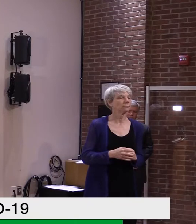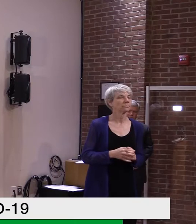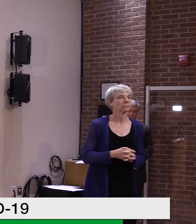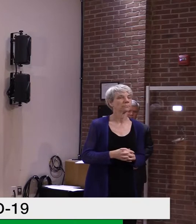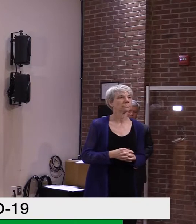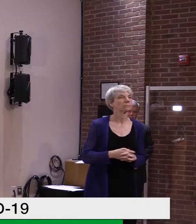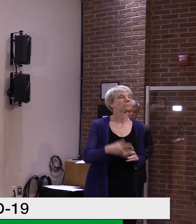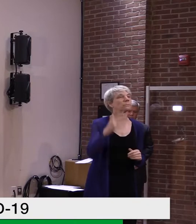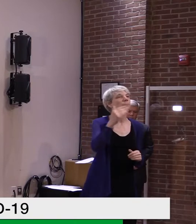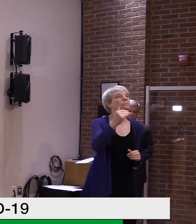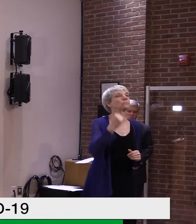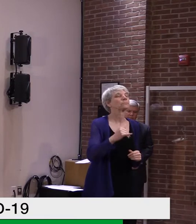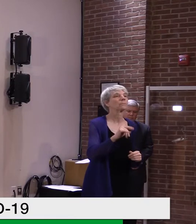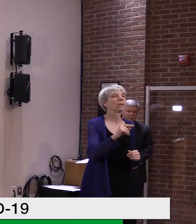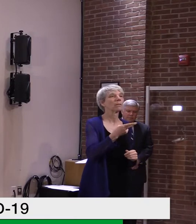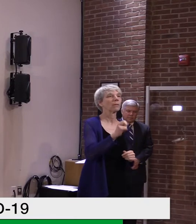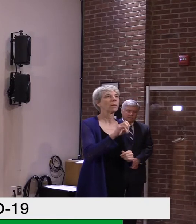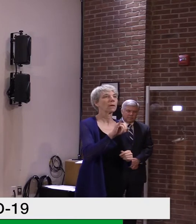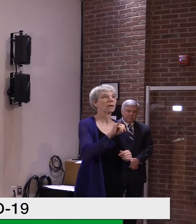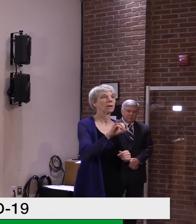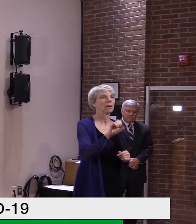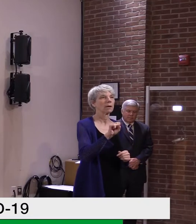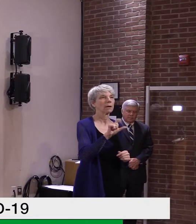Mike Donahue, The Islander.